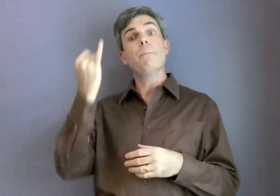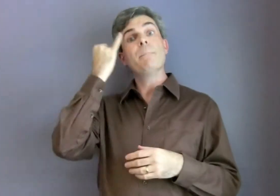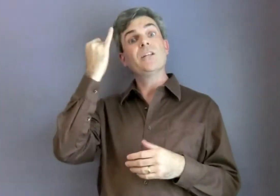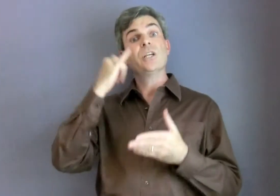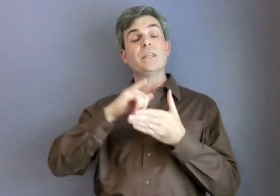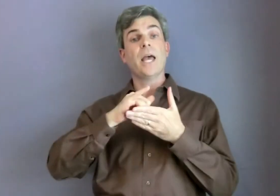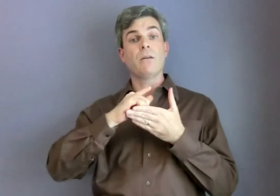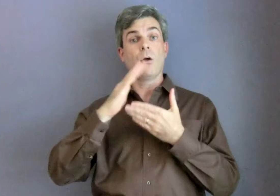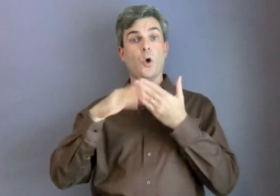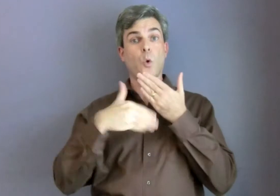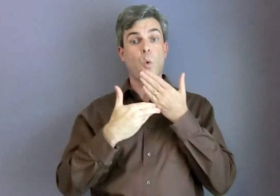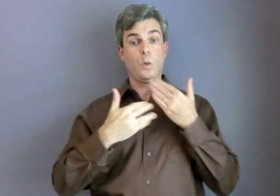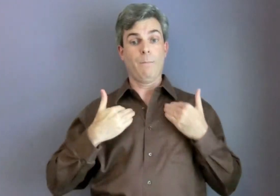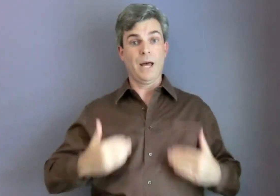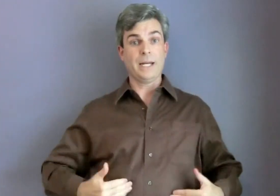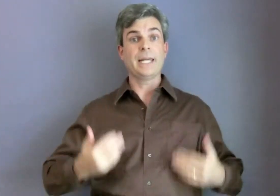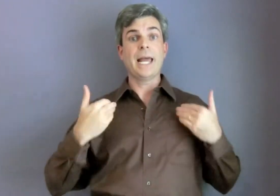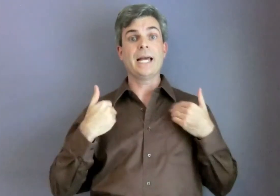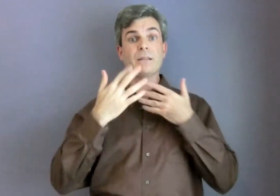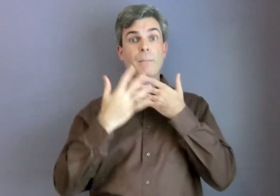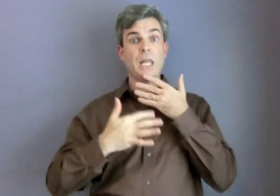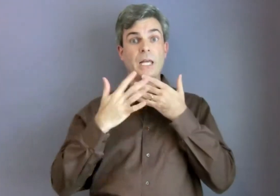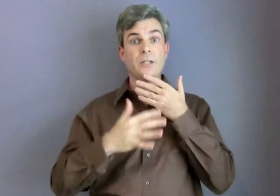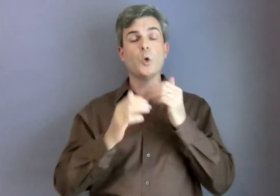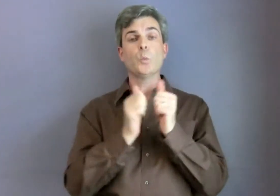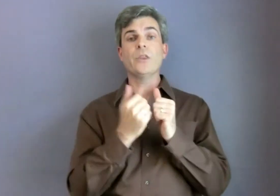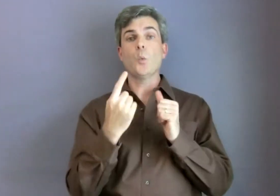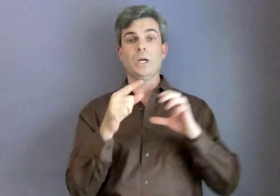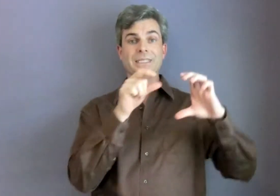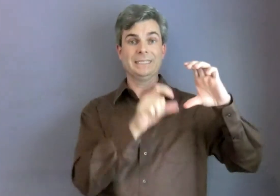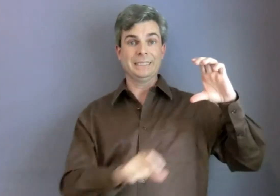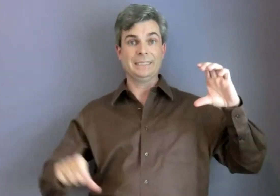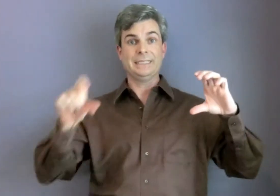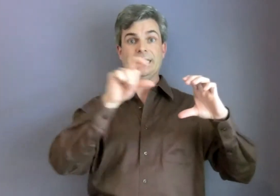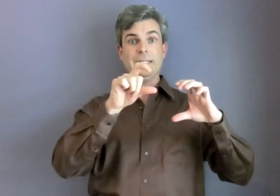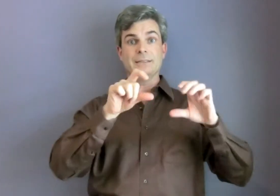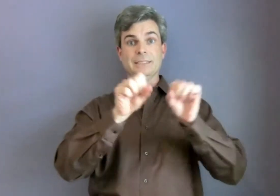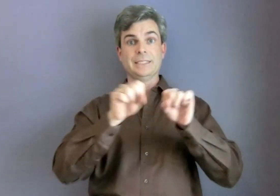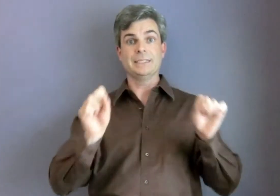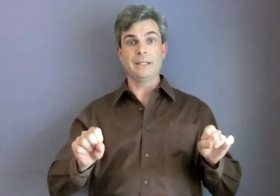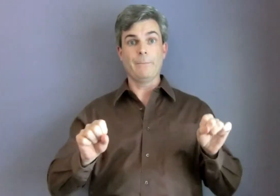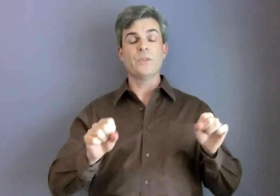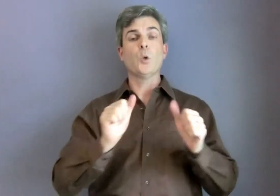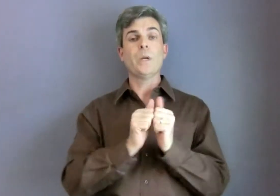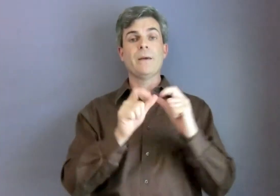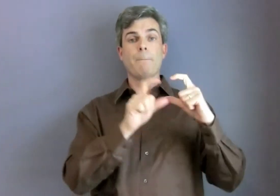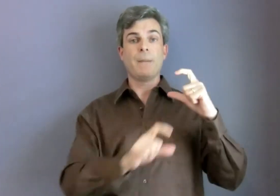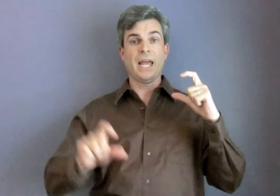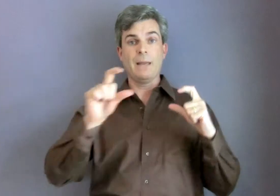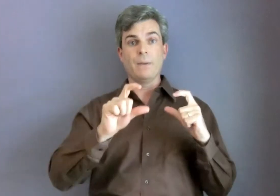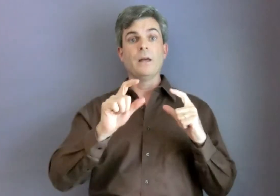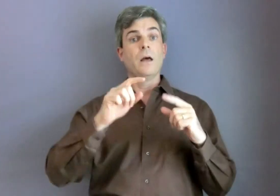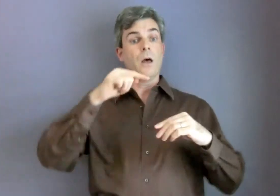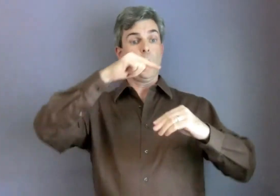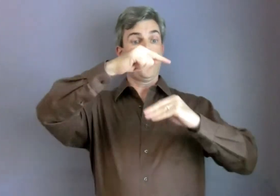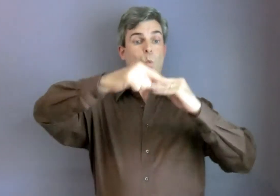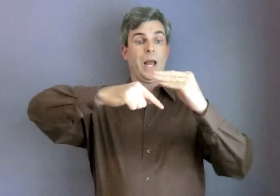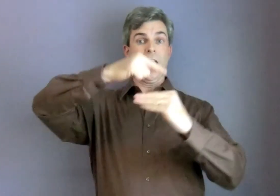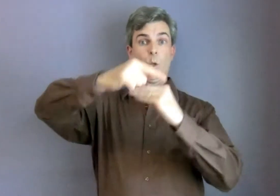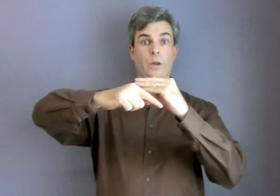There's a big pipe with the blood flowing through it, and around that pipe are the nerves drawing their nutrient supply from the blood. That's basically it.